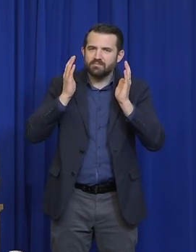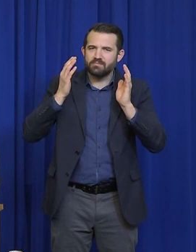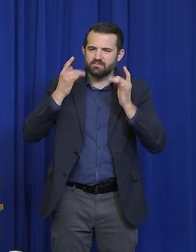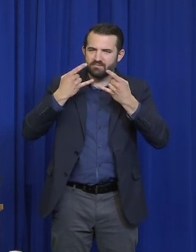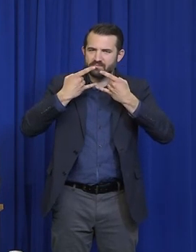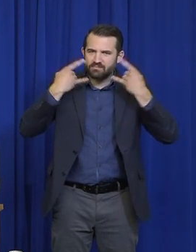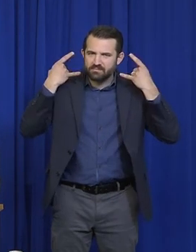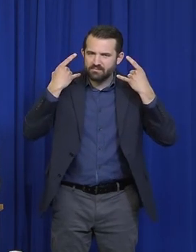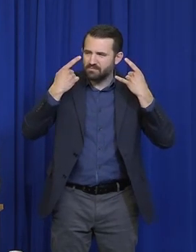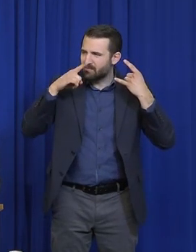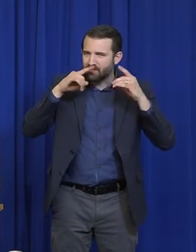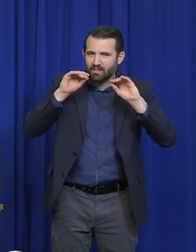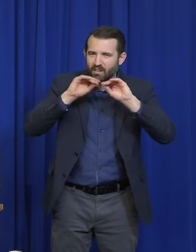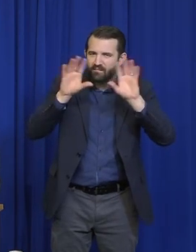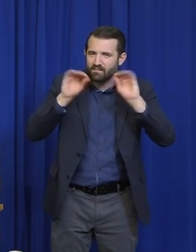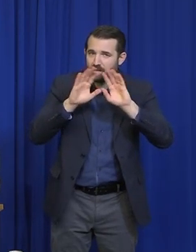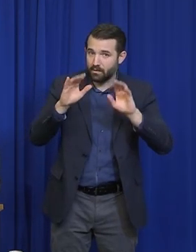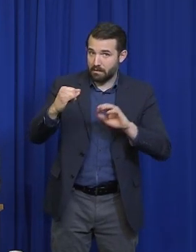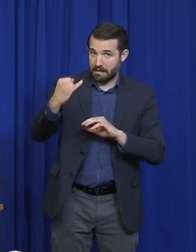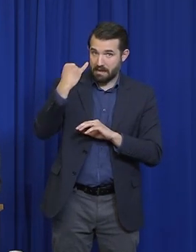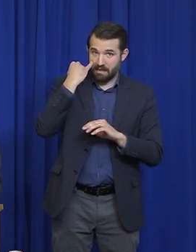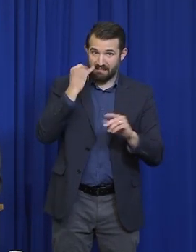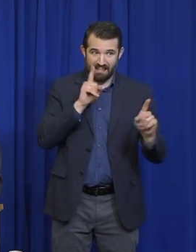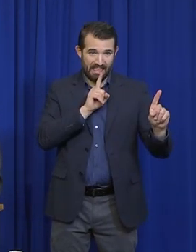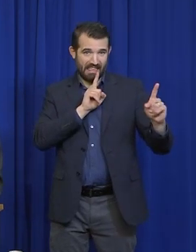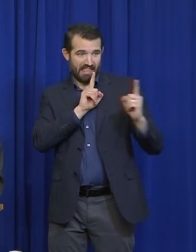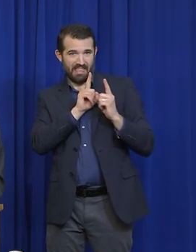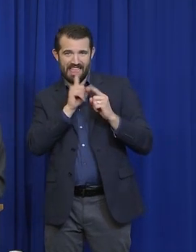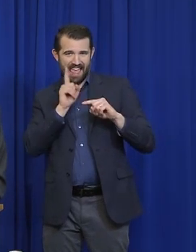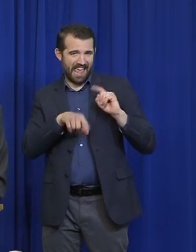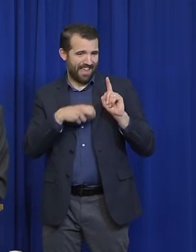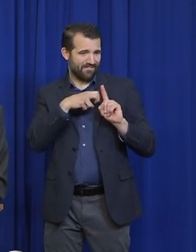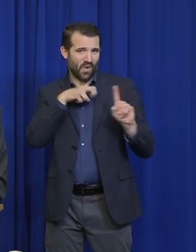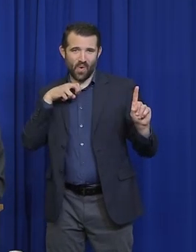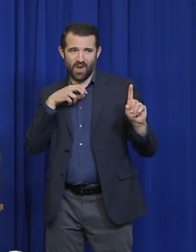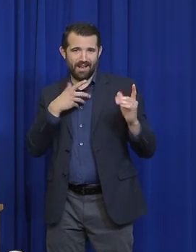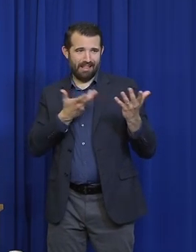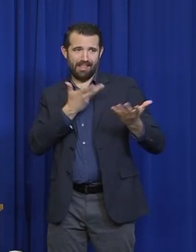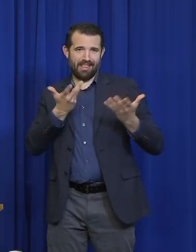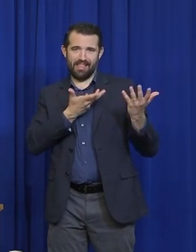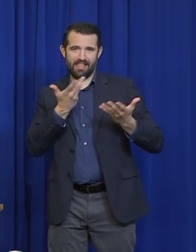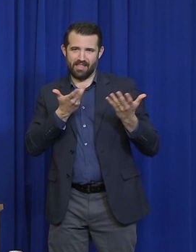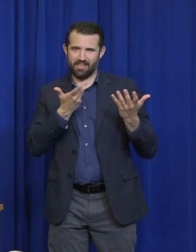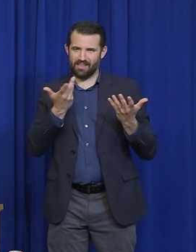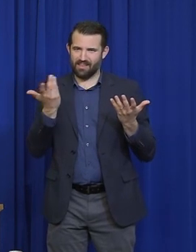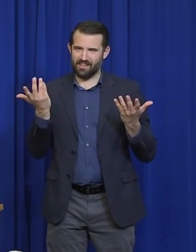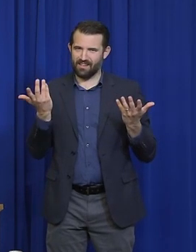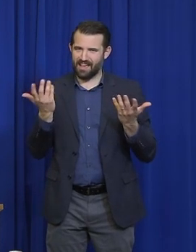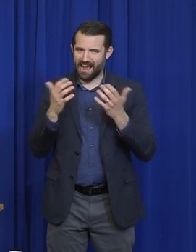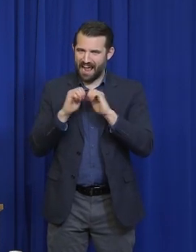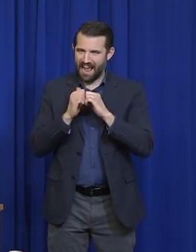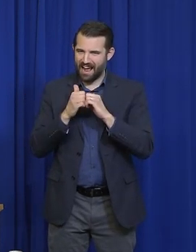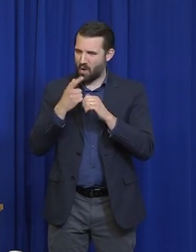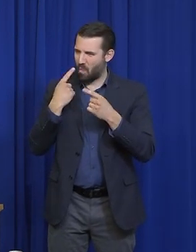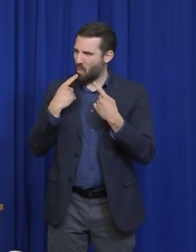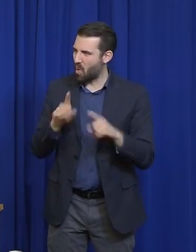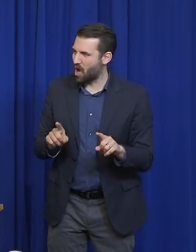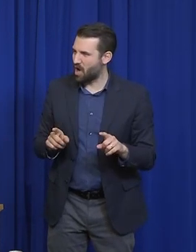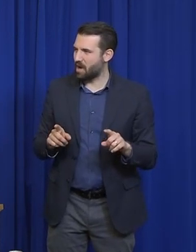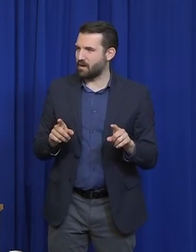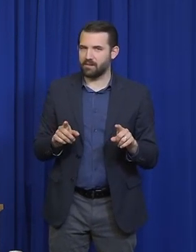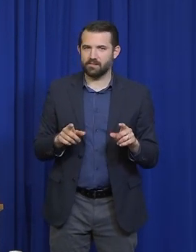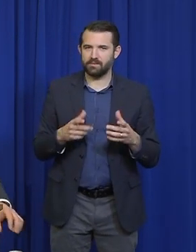measures are difficult to maintain just a little more information about what that might look like and for dr. Shah any thought